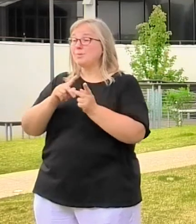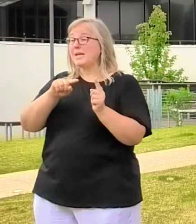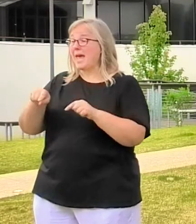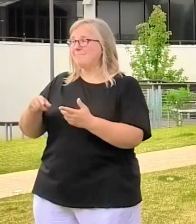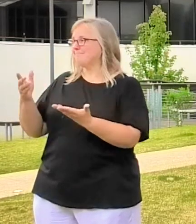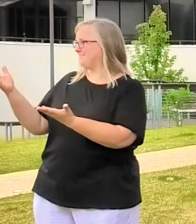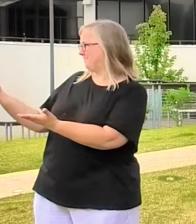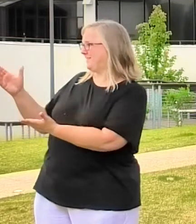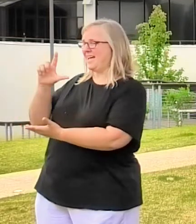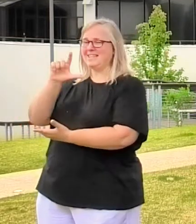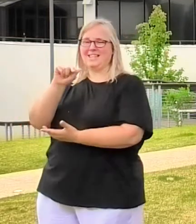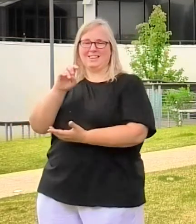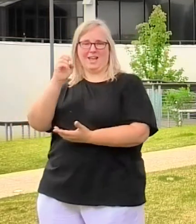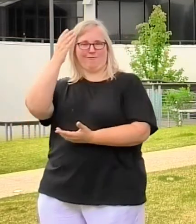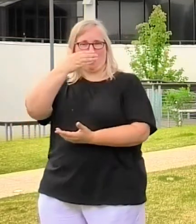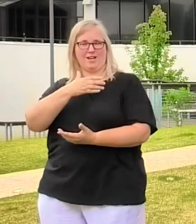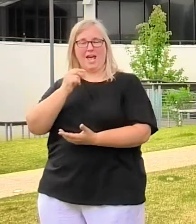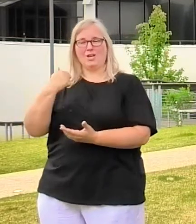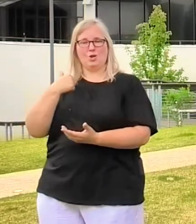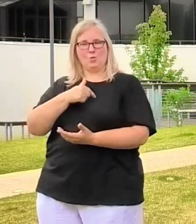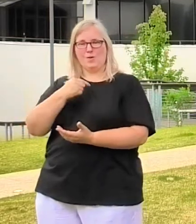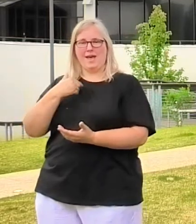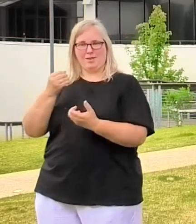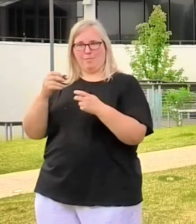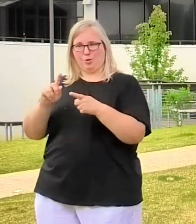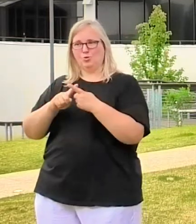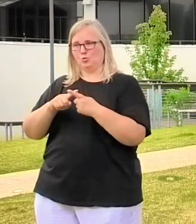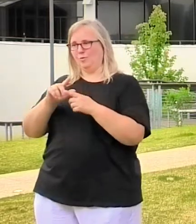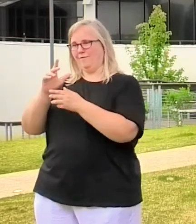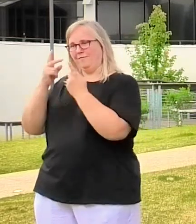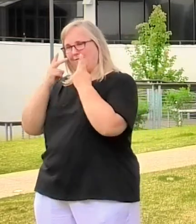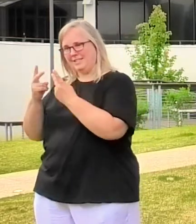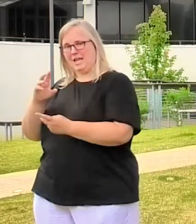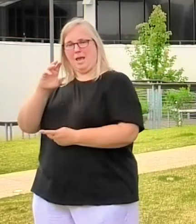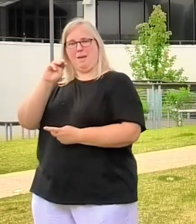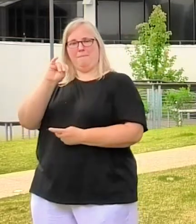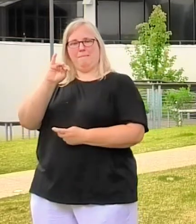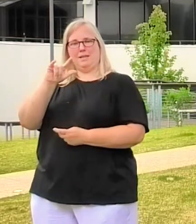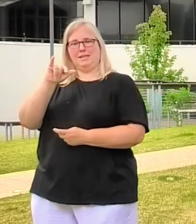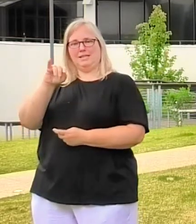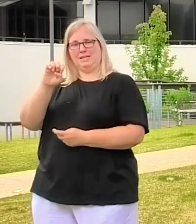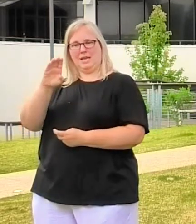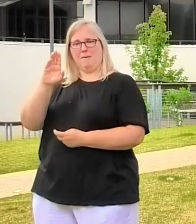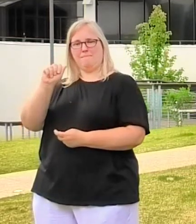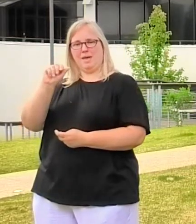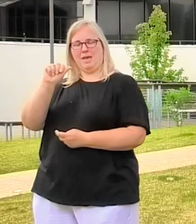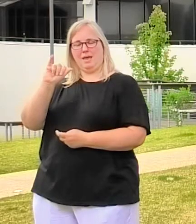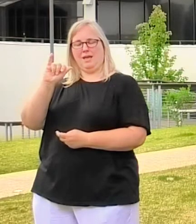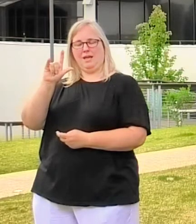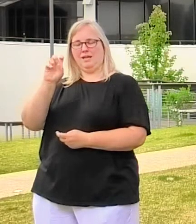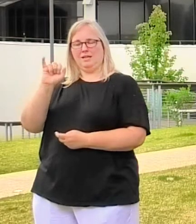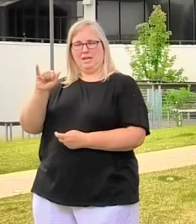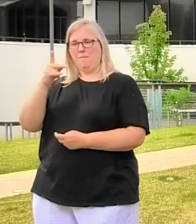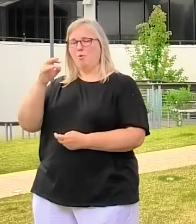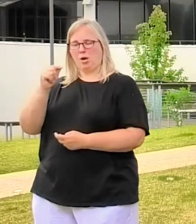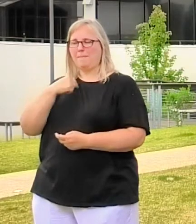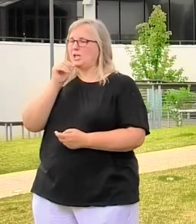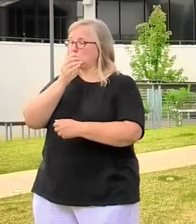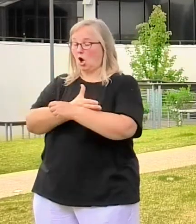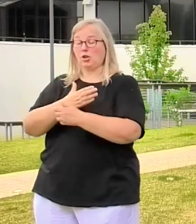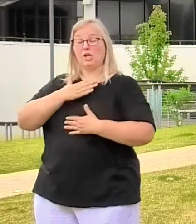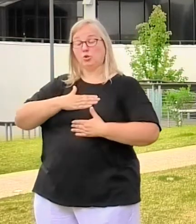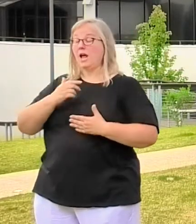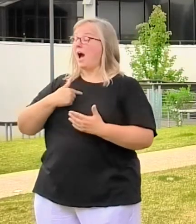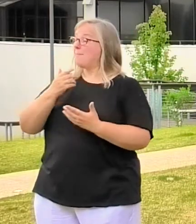the lakefront, and we had the opportunity to go to Millie Bailey Park, and my daughter enjoyed it. I am thankful as a